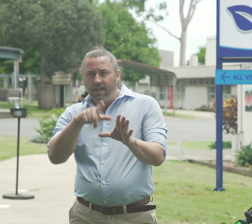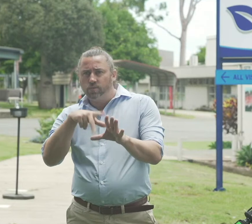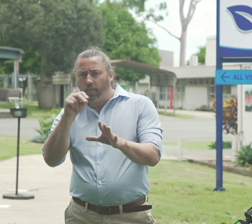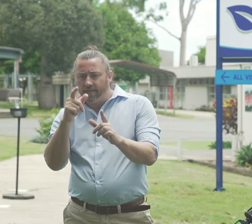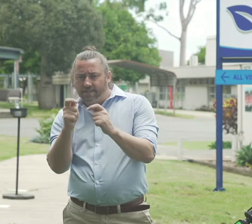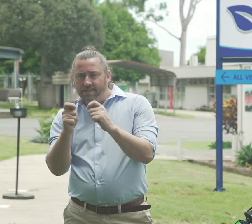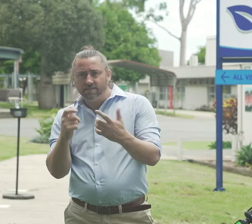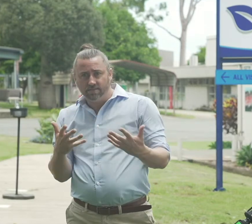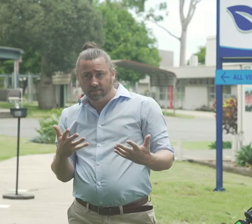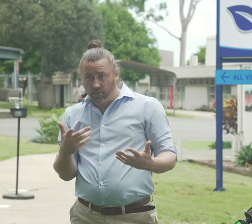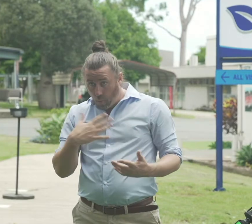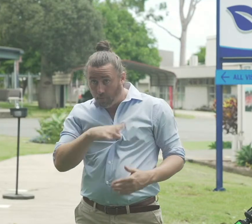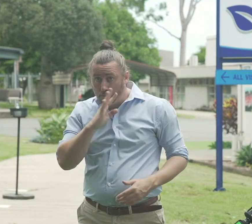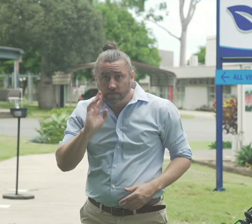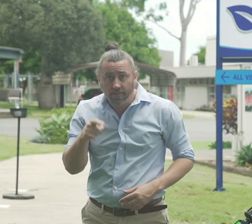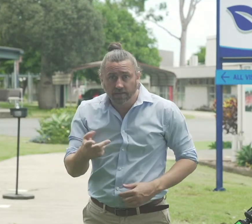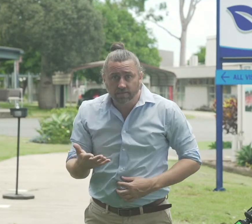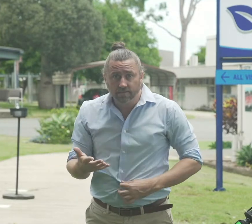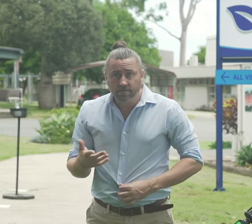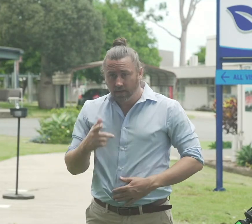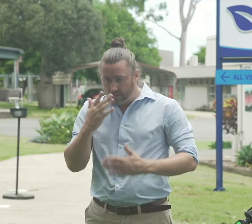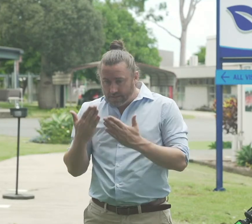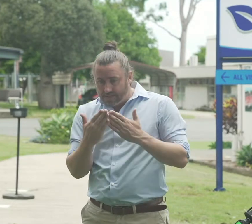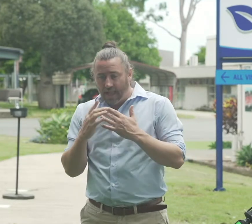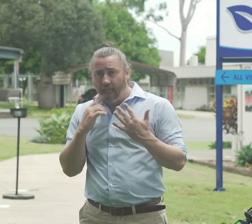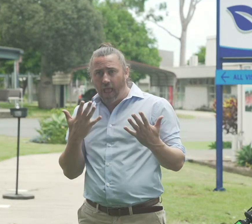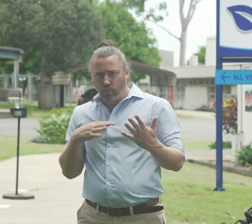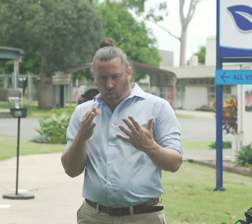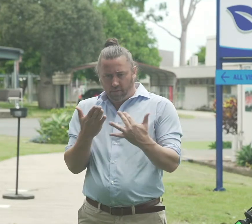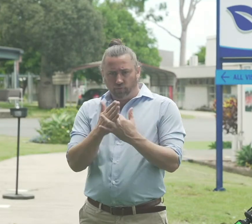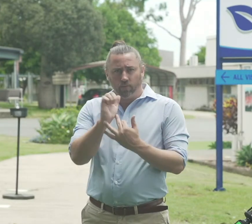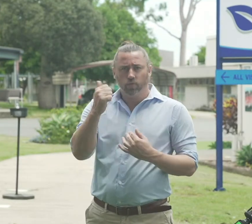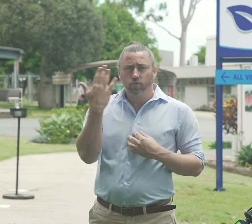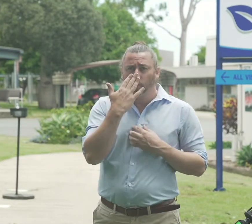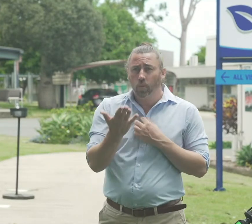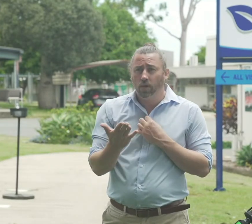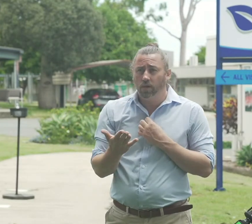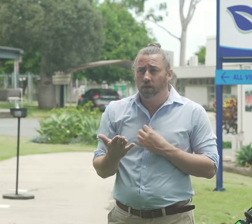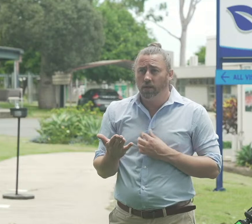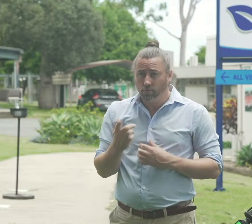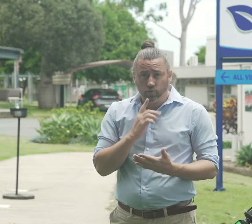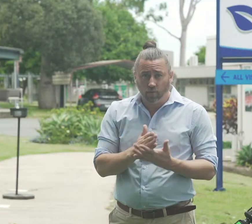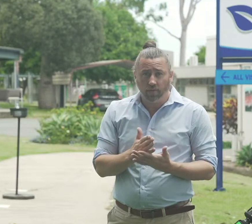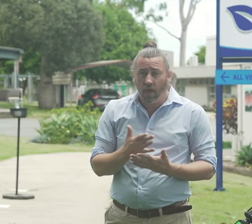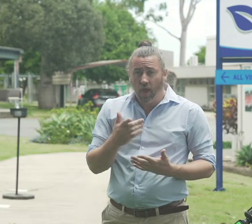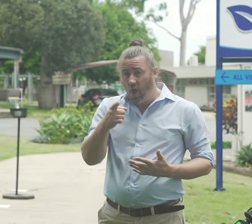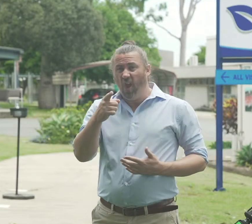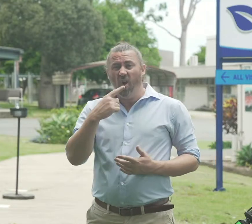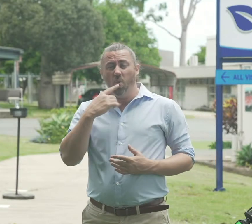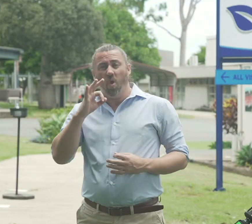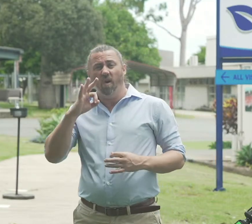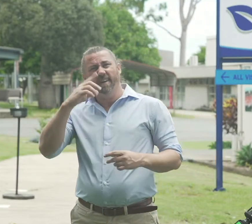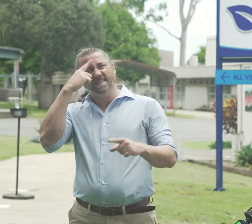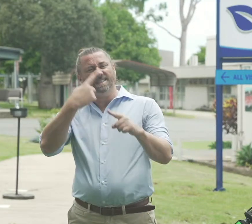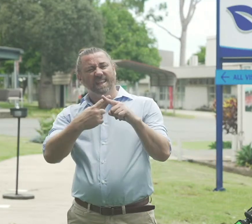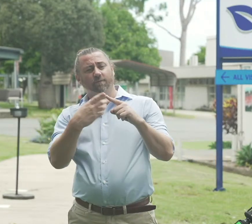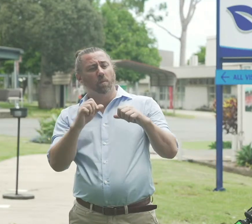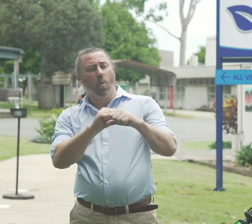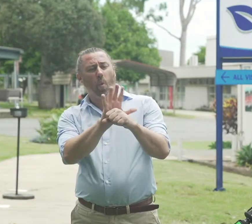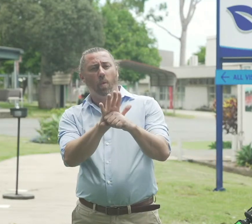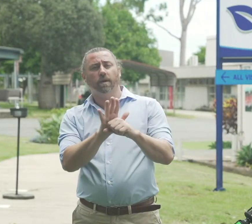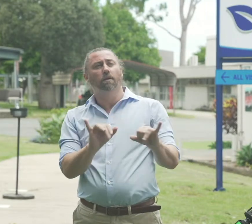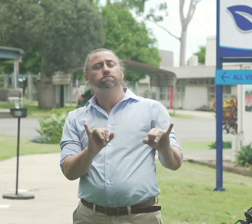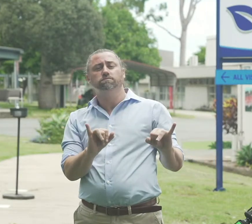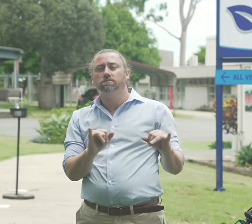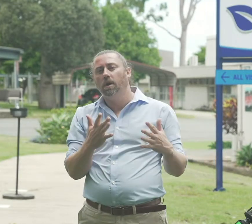the infection more than anything else will disrupt their schooling. More than actually that I'm concerned they will get unduly sick. A rare